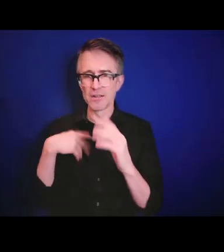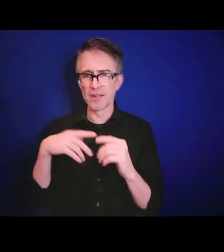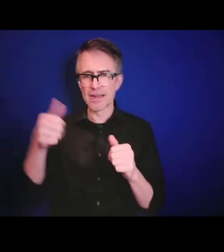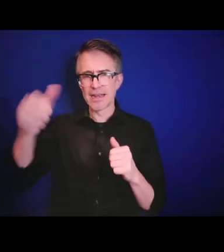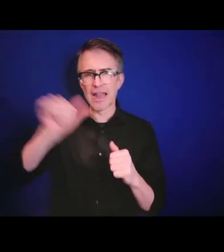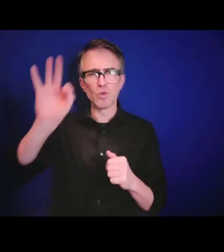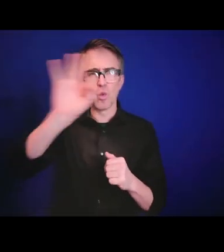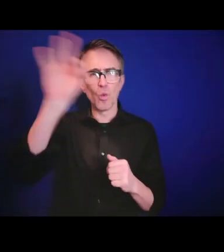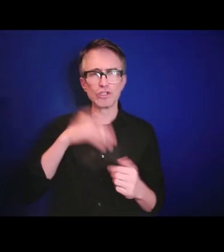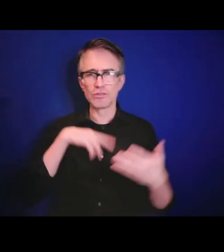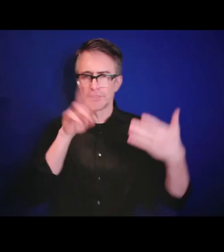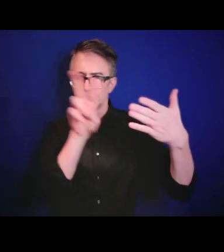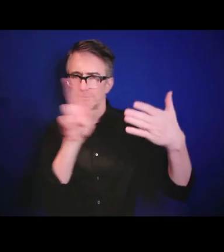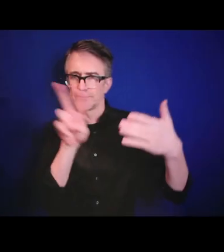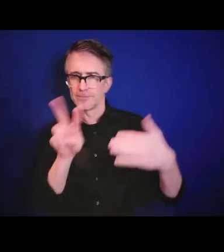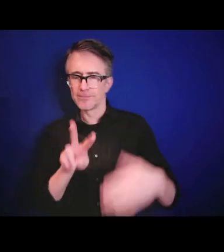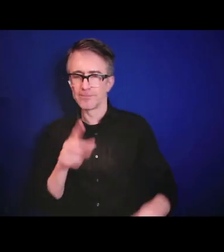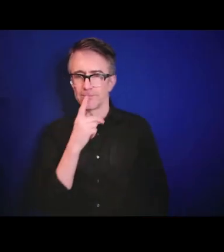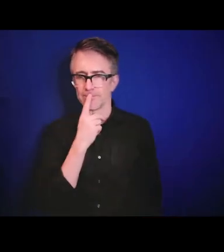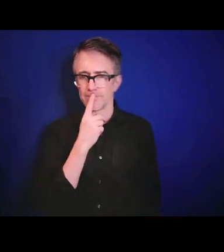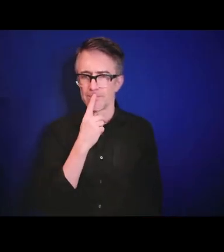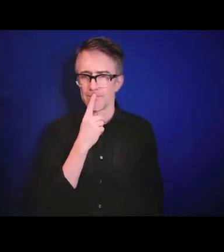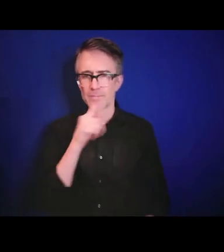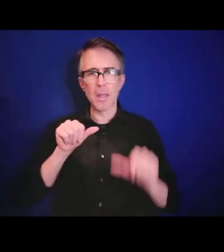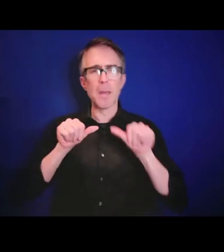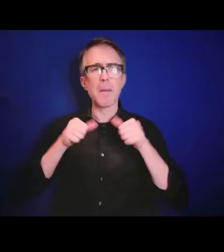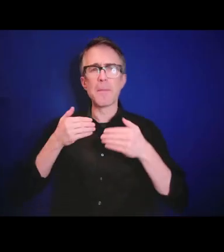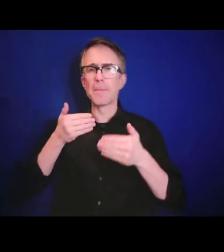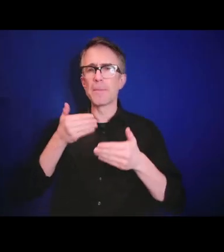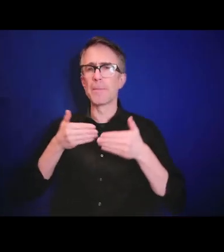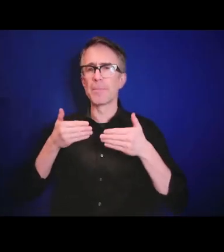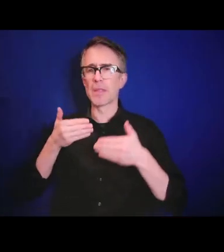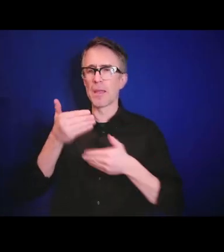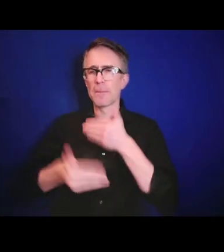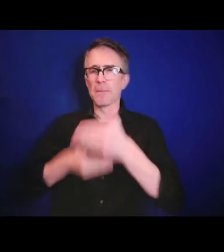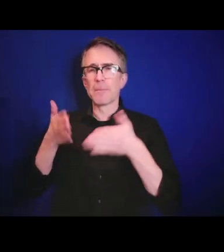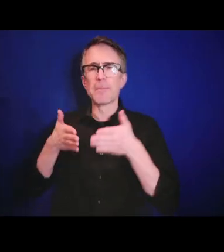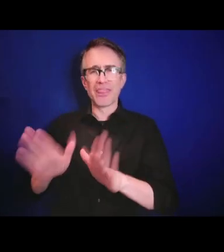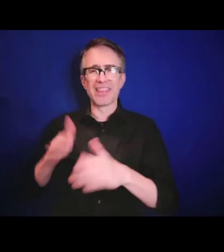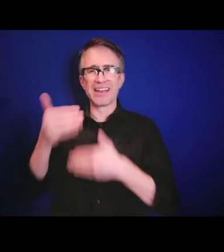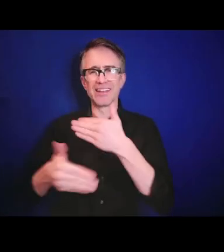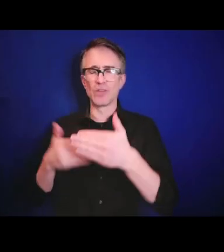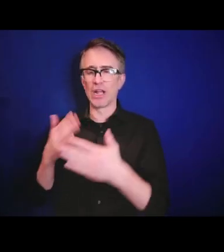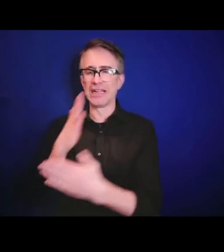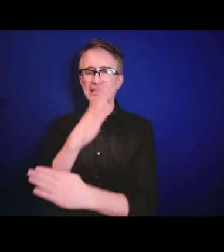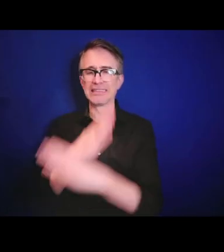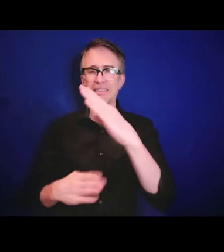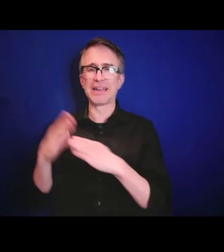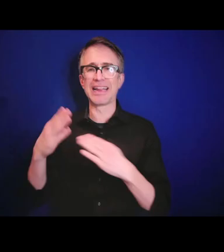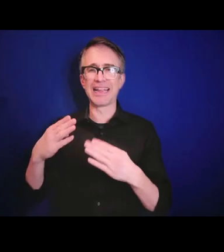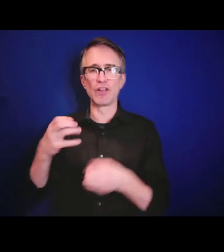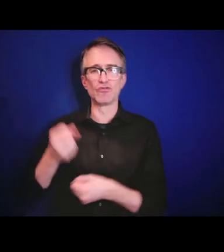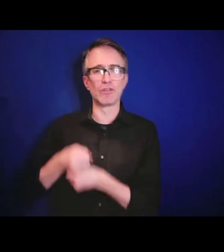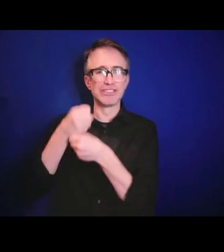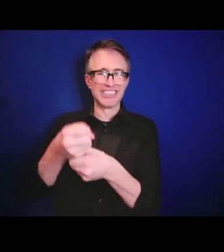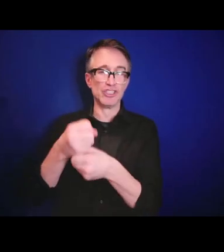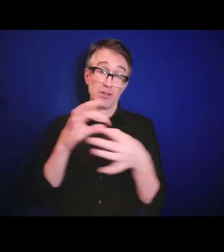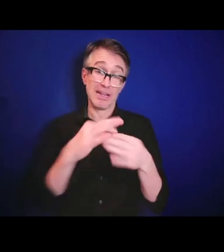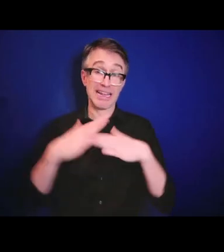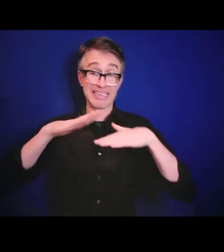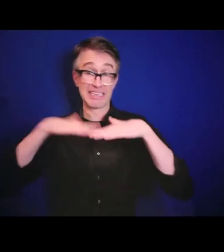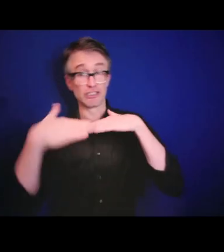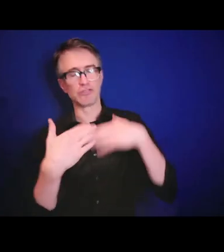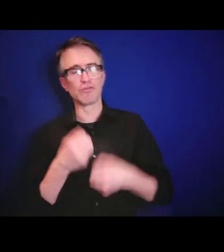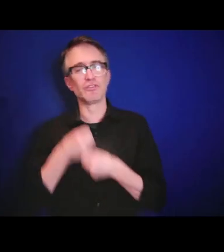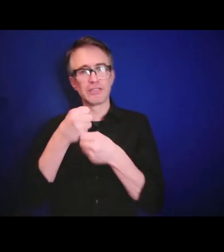improving disability or intersectional representation more broadly in existing population data sets. Is there any methods that